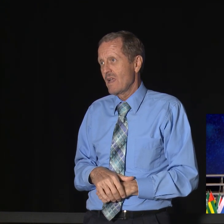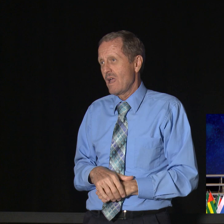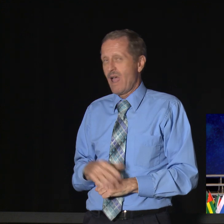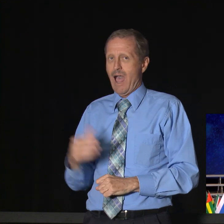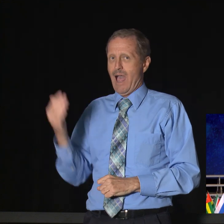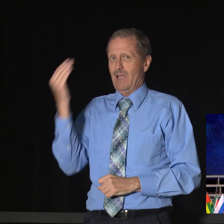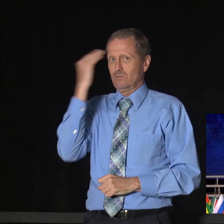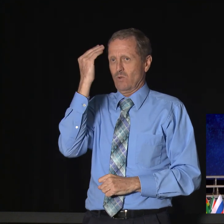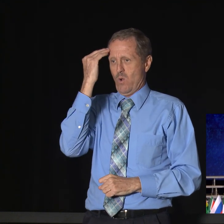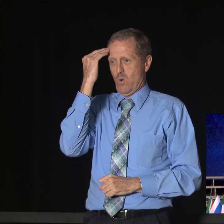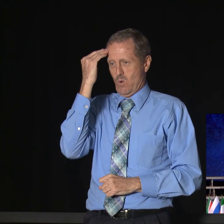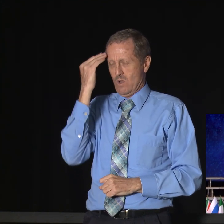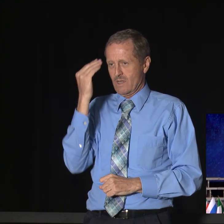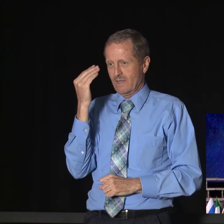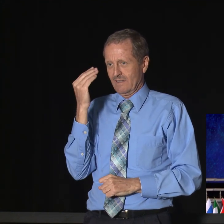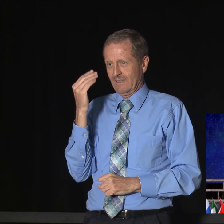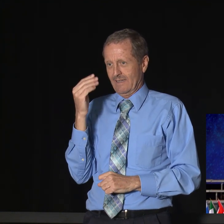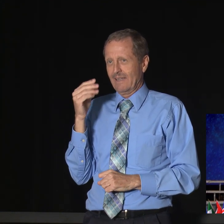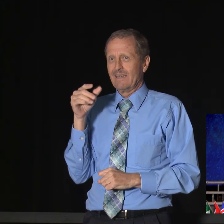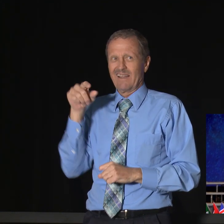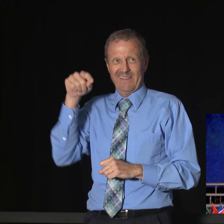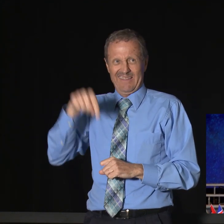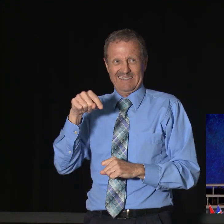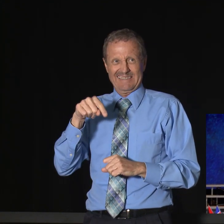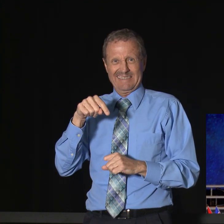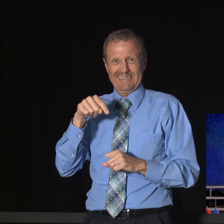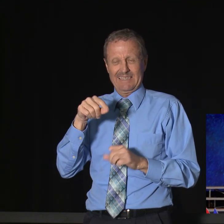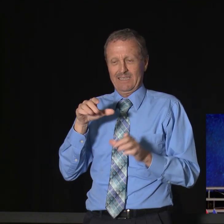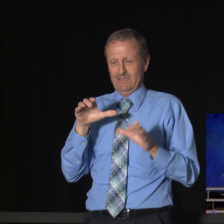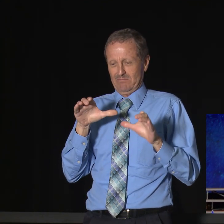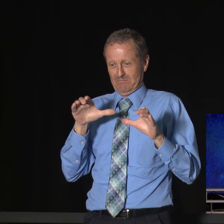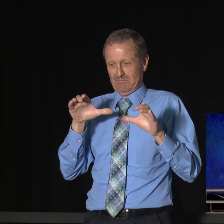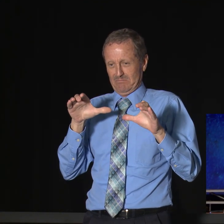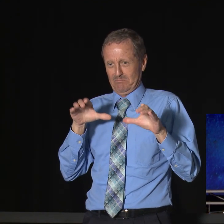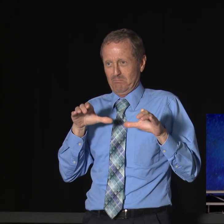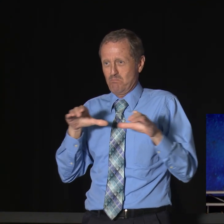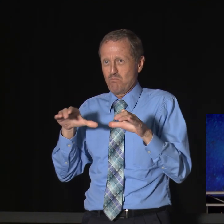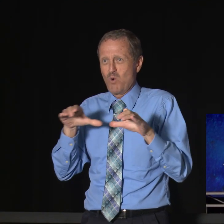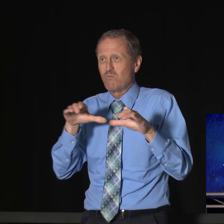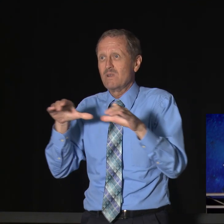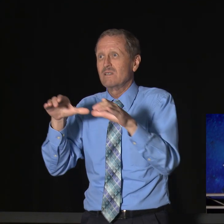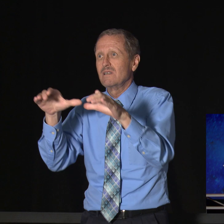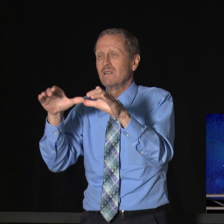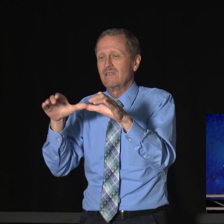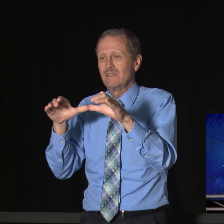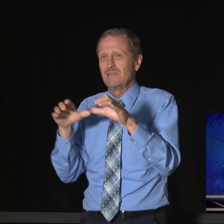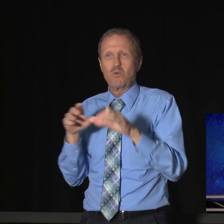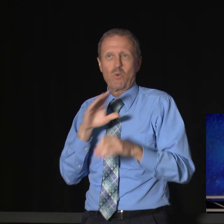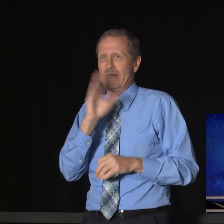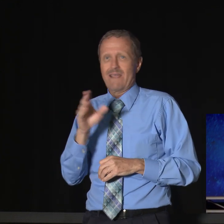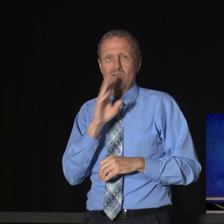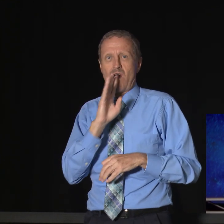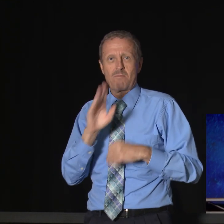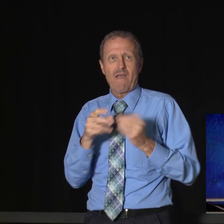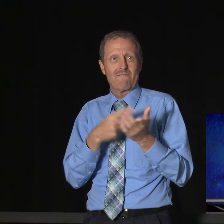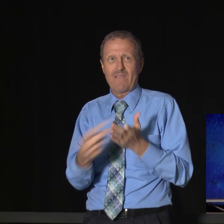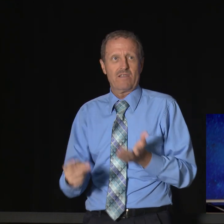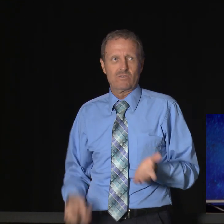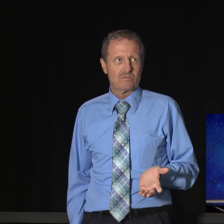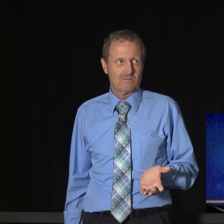because I know in this movement, we don't talk about failure.